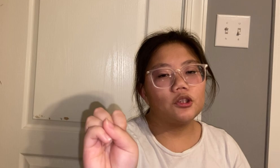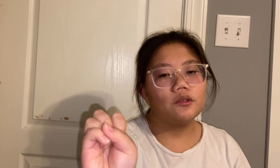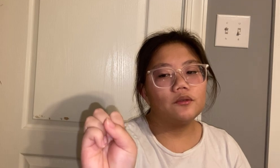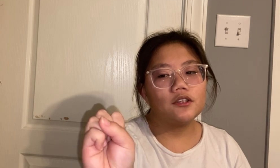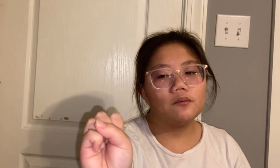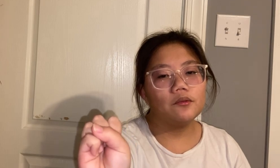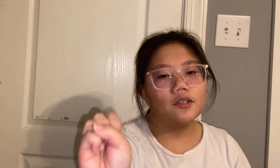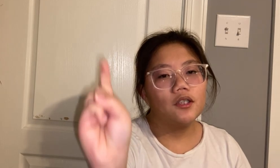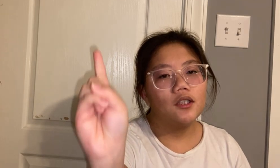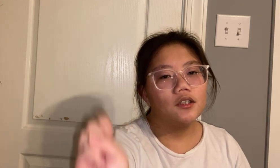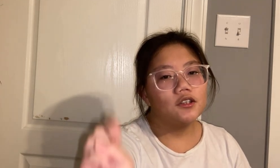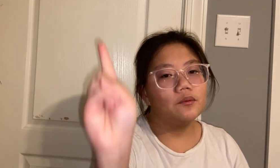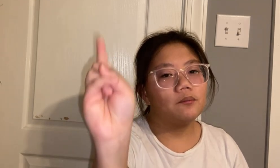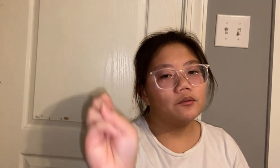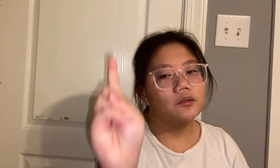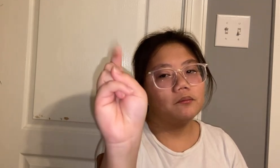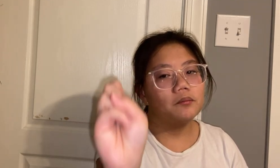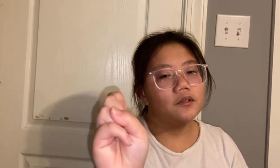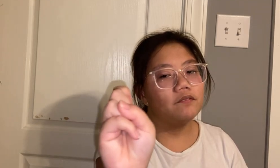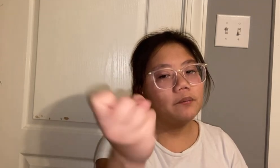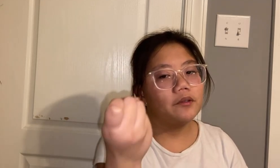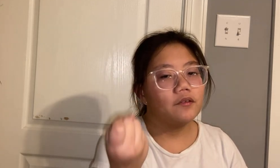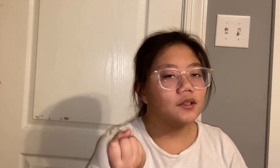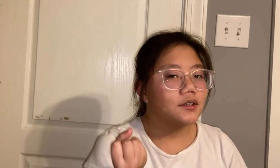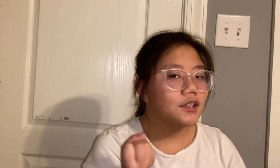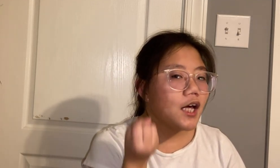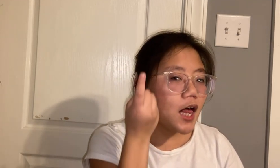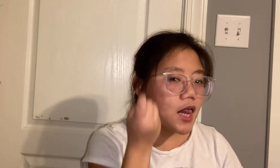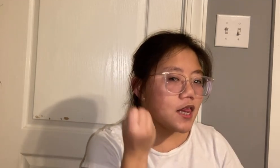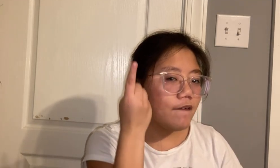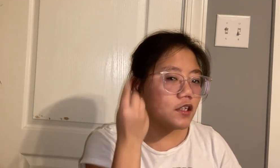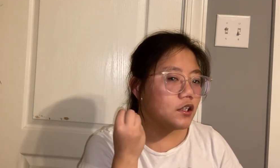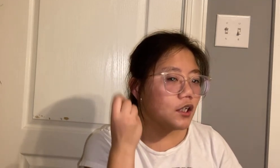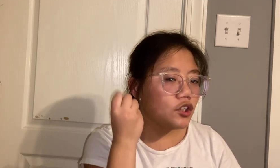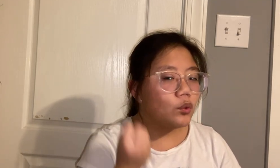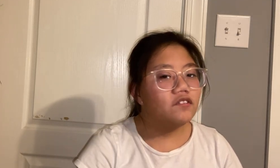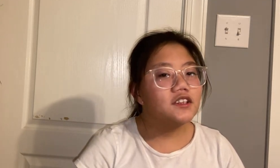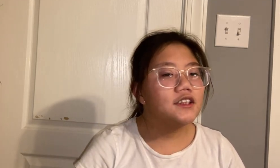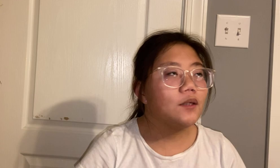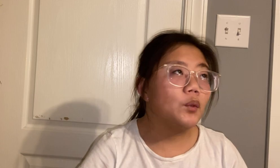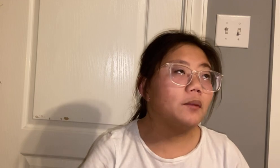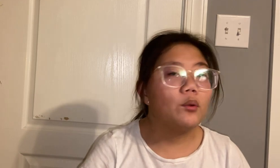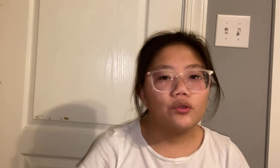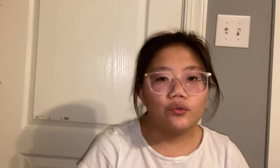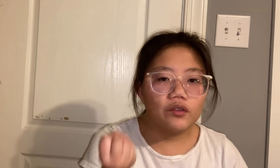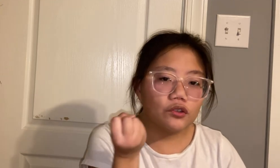showing you guys how i'm doing it this is what i'm doing but flip it around eleven twelve is the same way but with two fingers